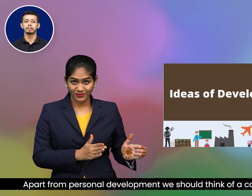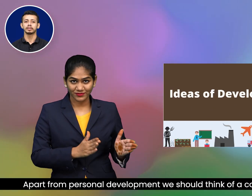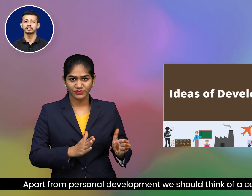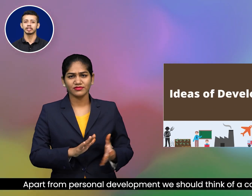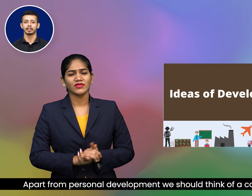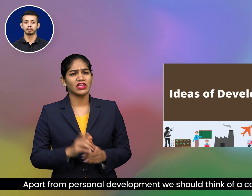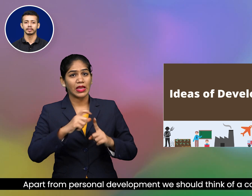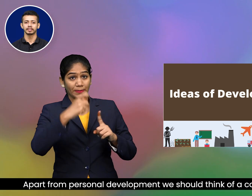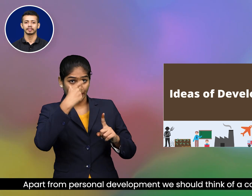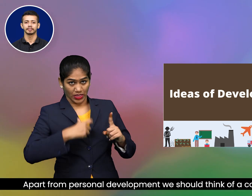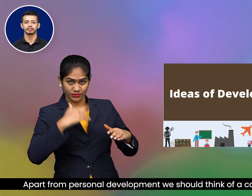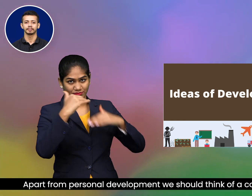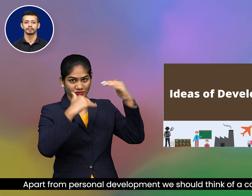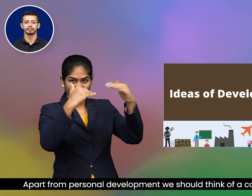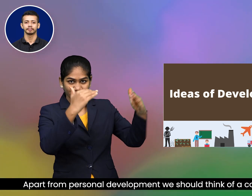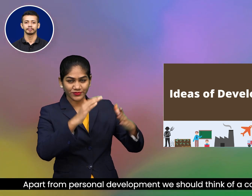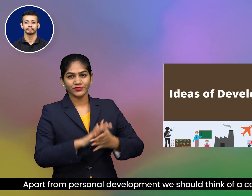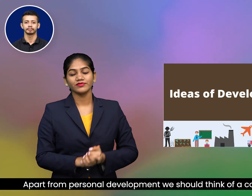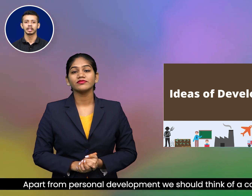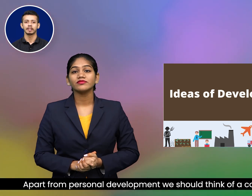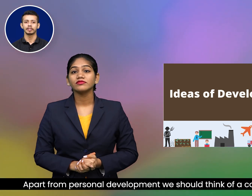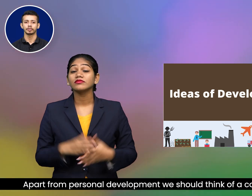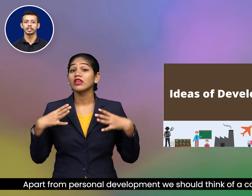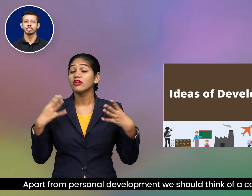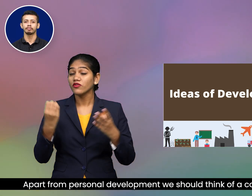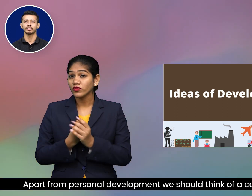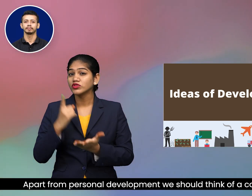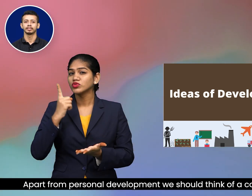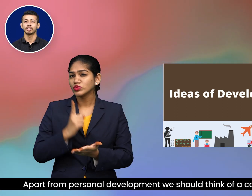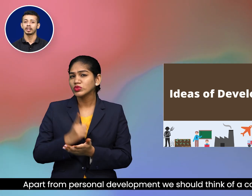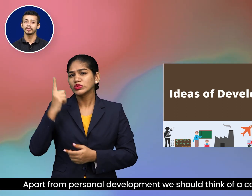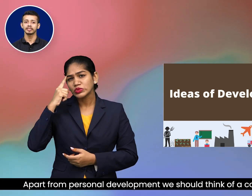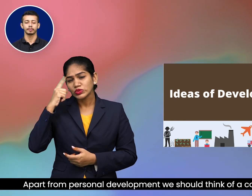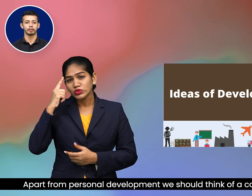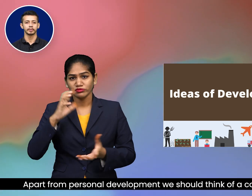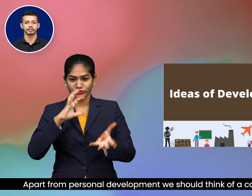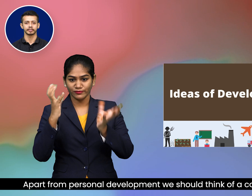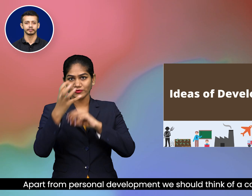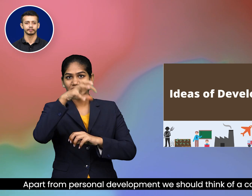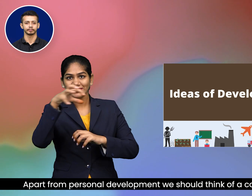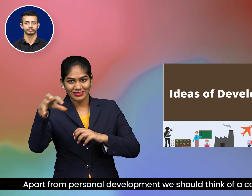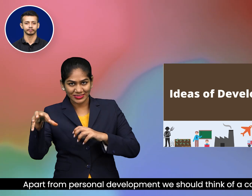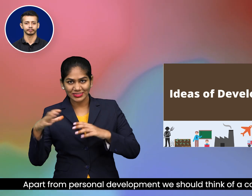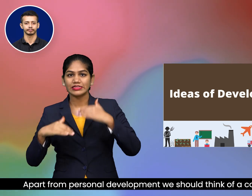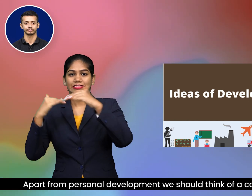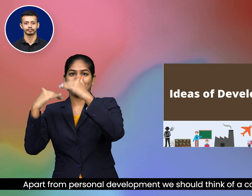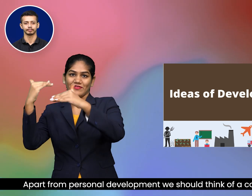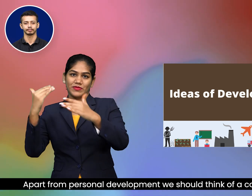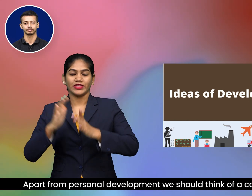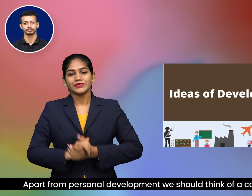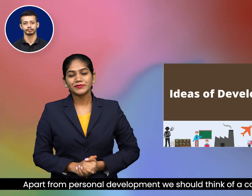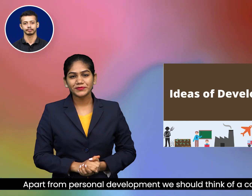Apart from our personal development, we should think of a country's development.